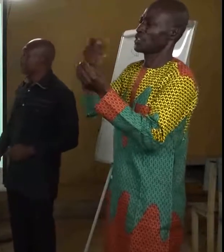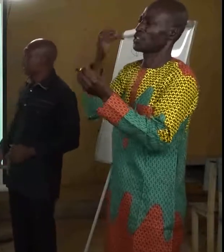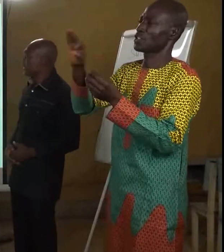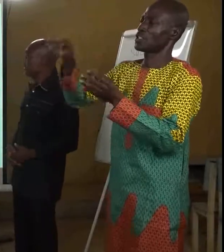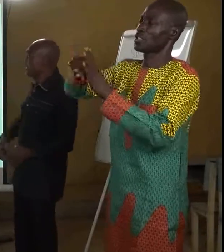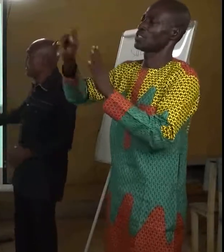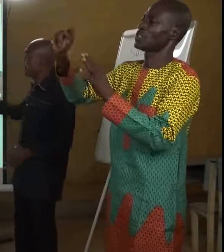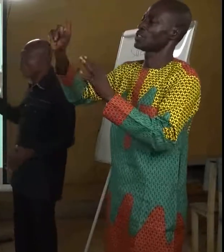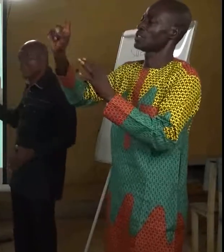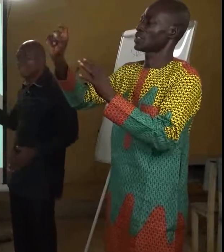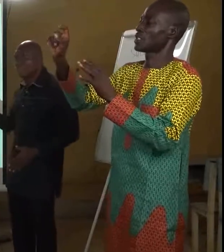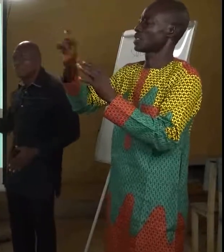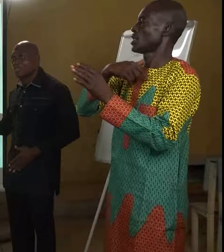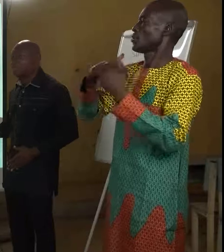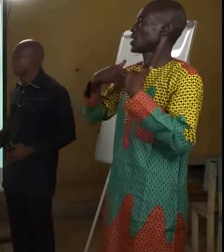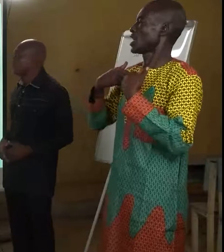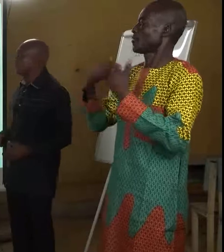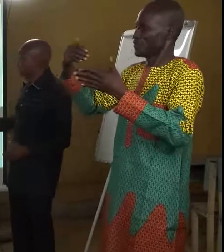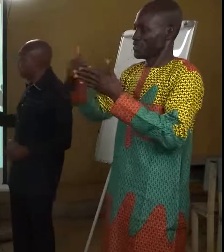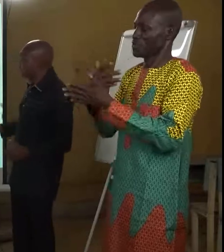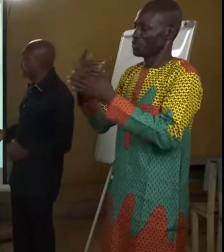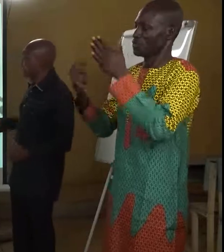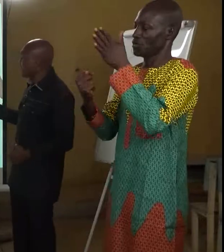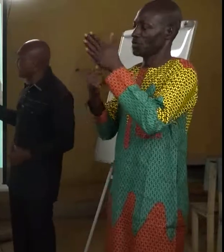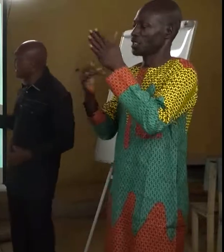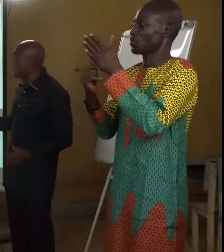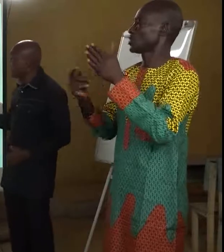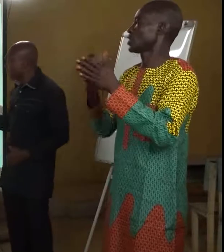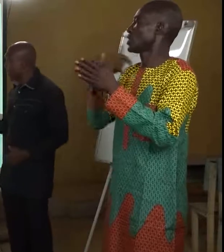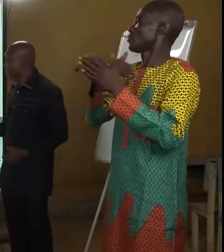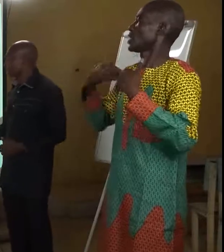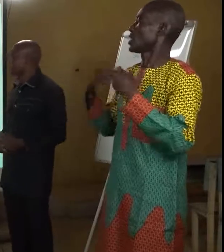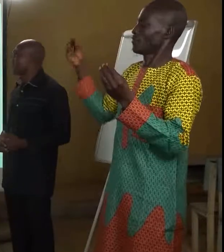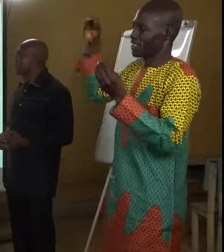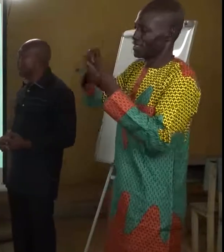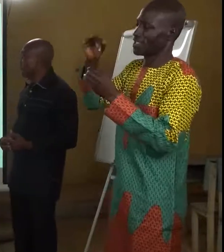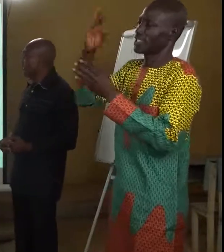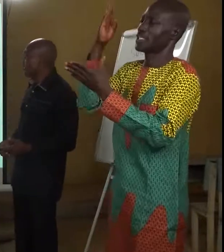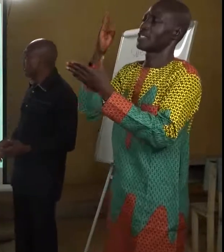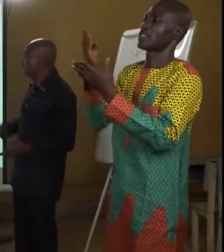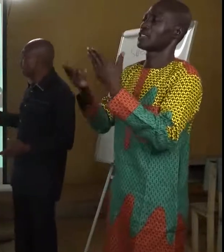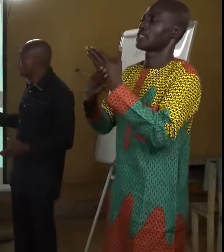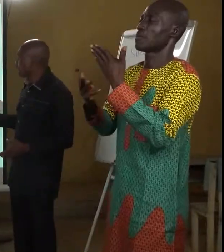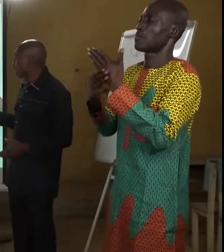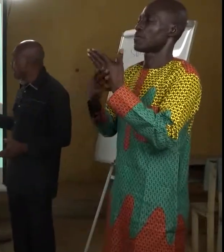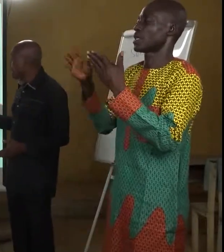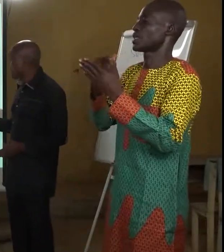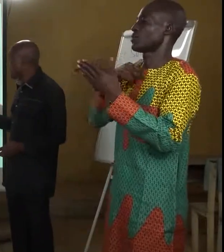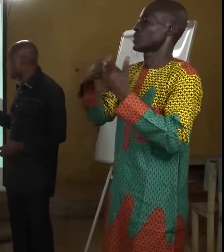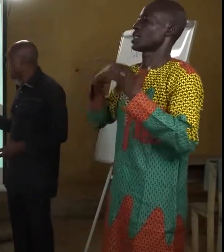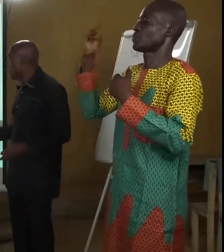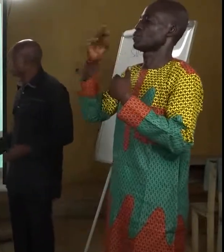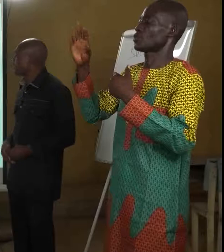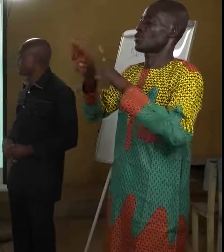taxation. 3, we have modern technology. 4, we have increase in bank rates. 5, we have use of